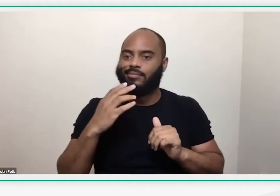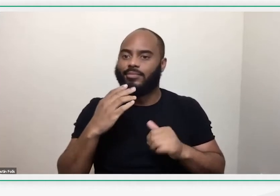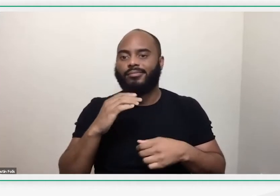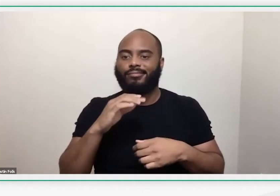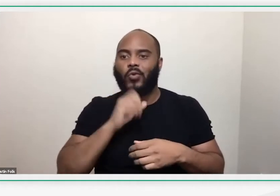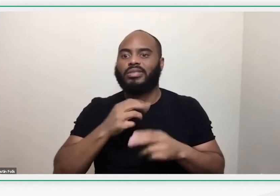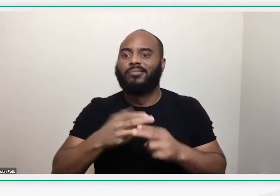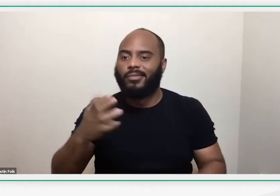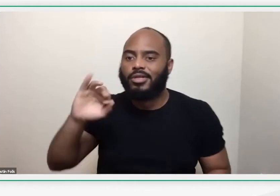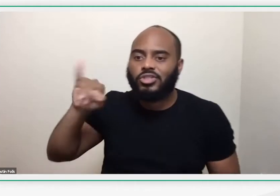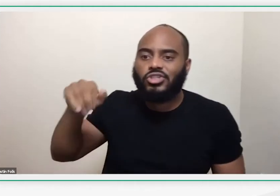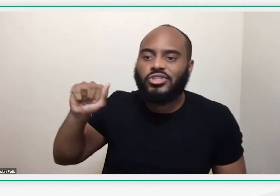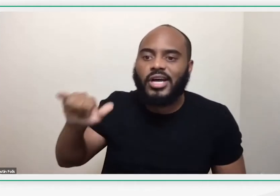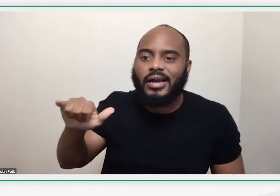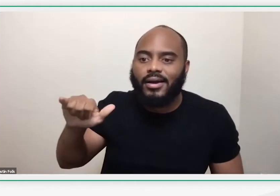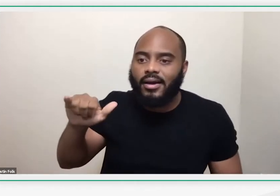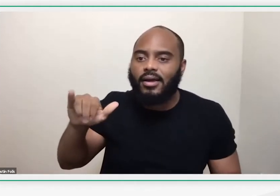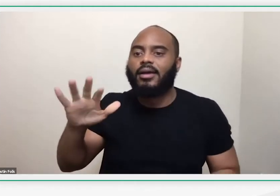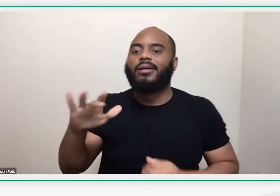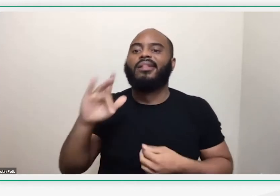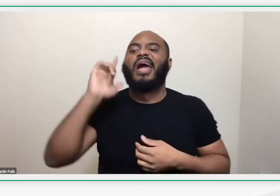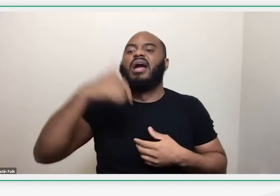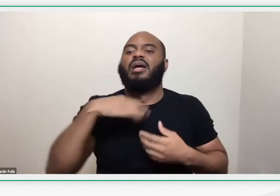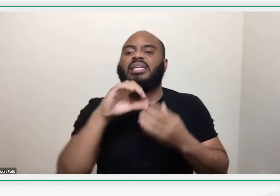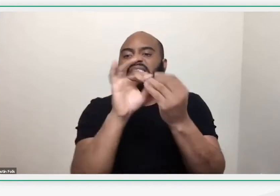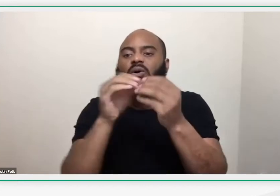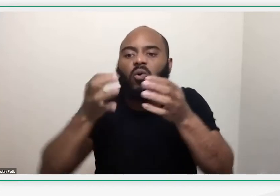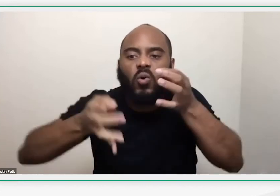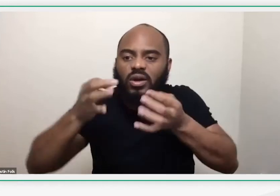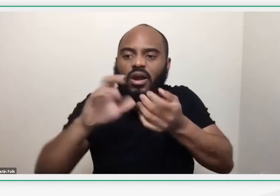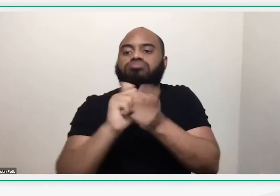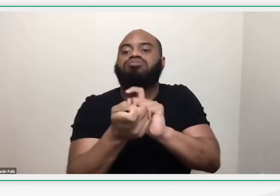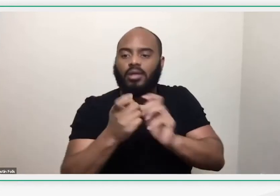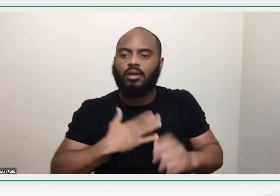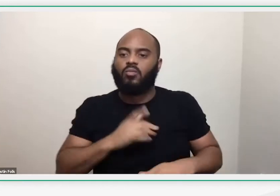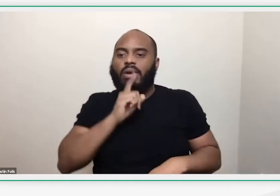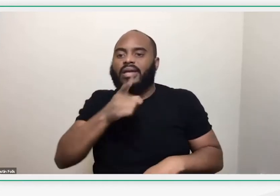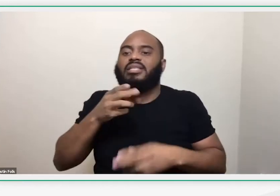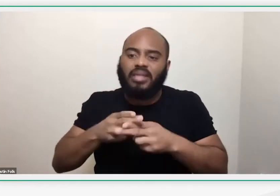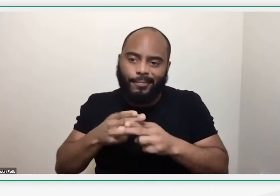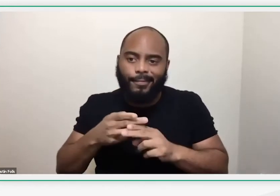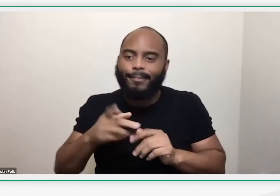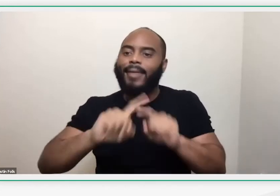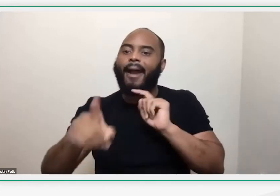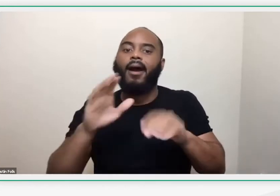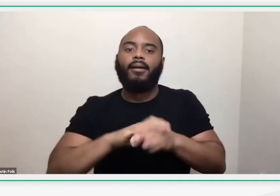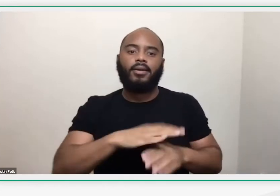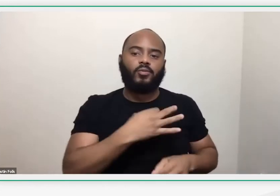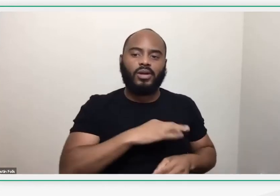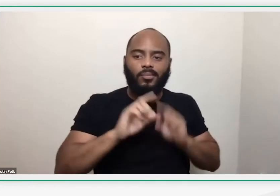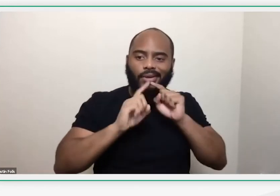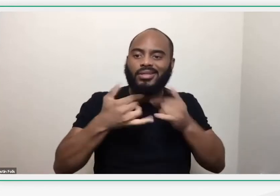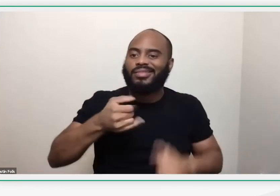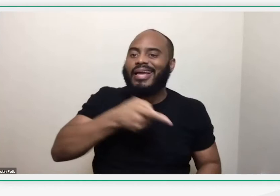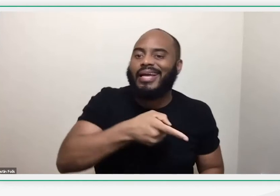example, about 6 years ago, I used a different name. I used J. And then I went to court, of course,